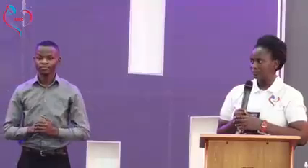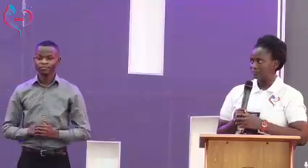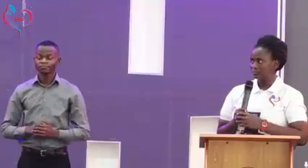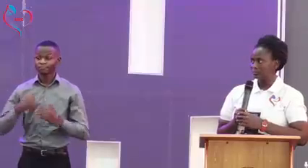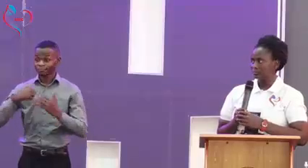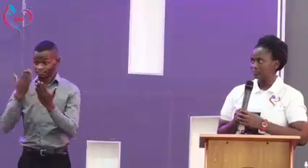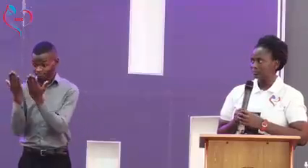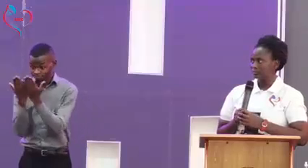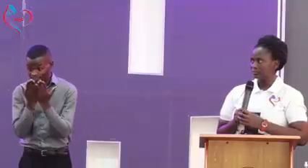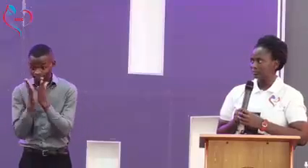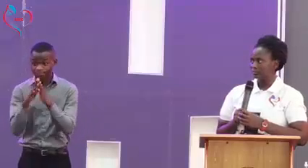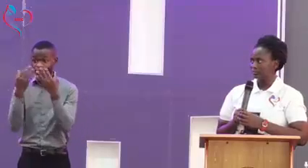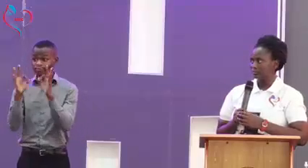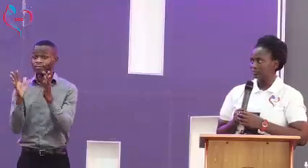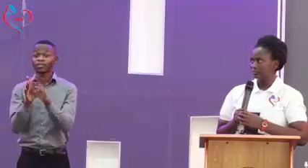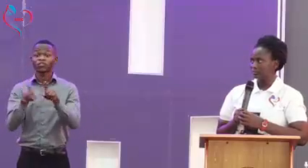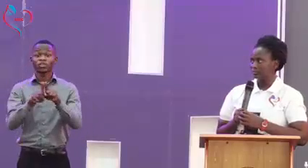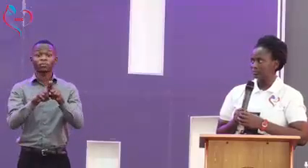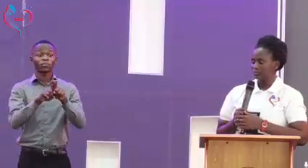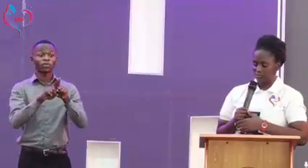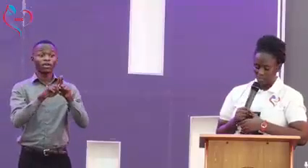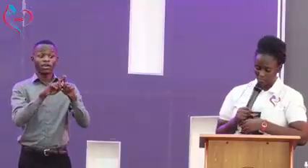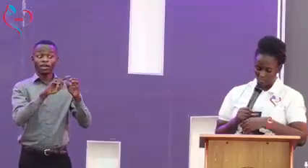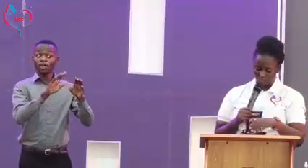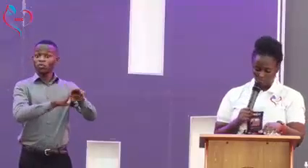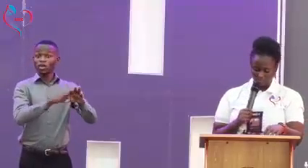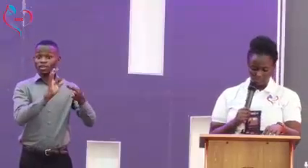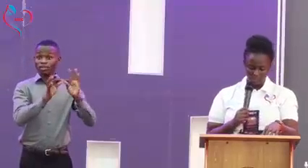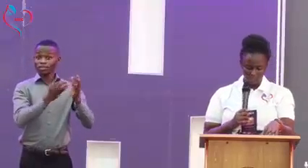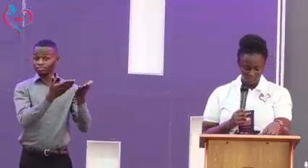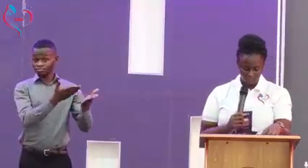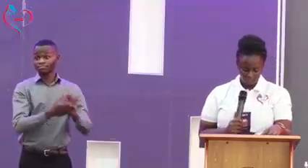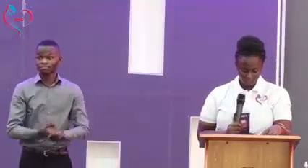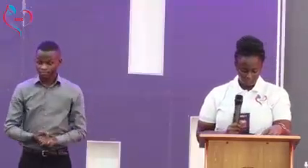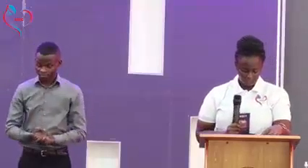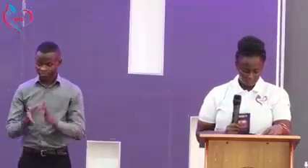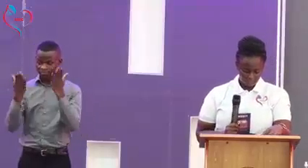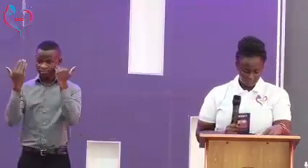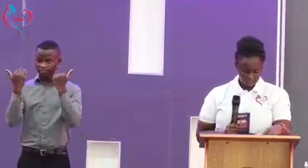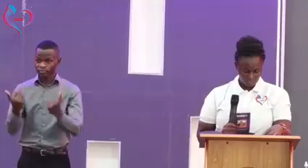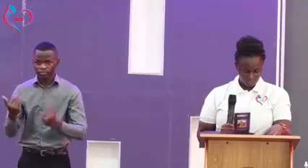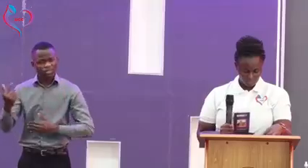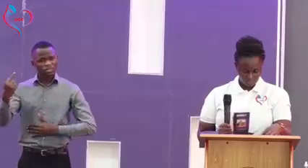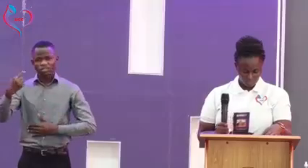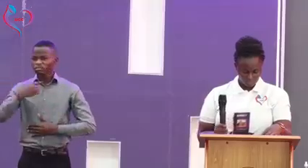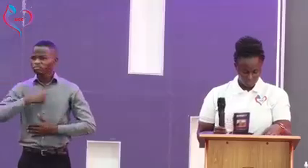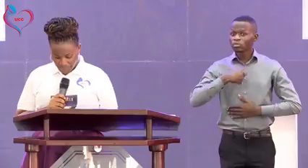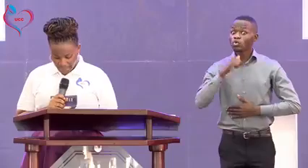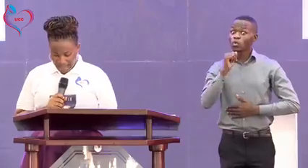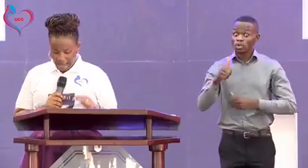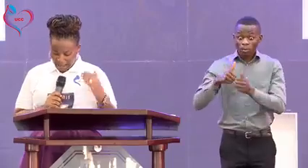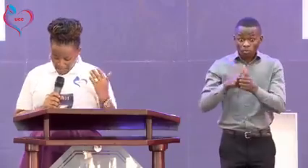will read and finish, and also Luganda will read. Amen. Am I not an